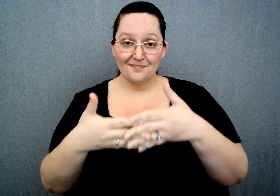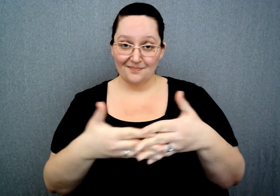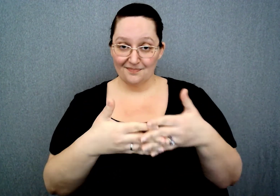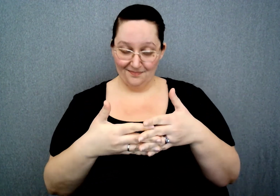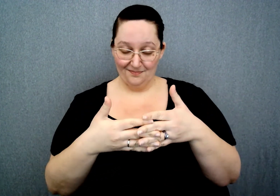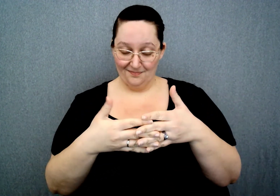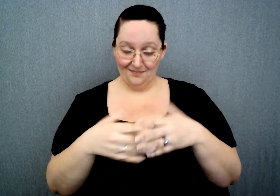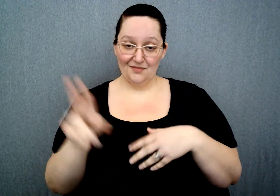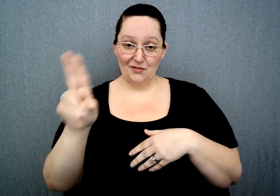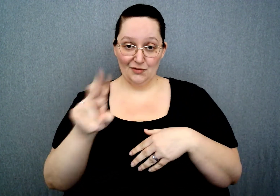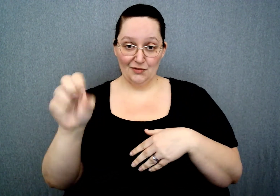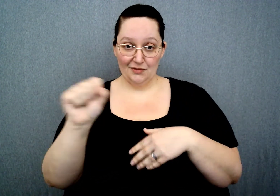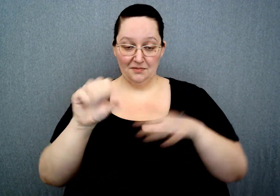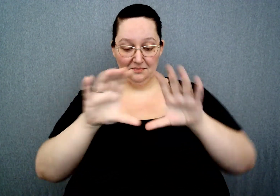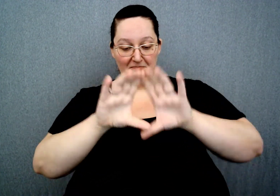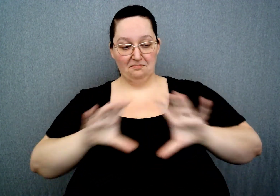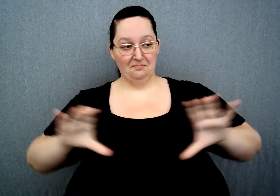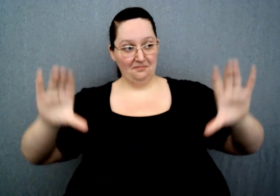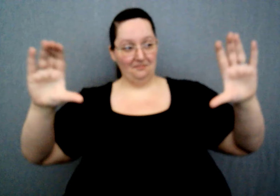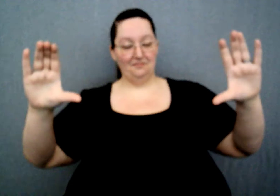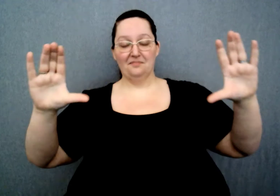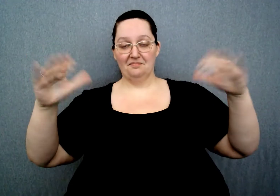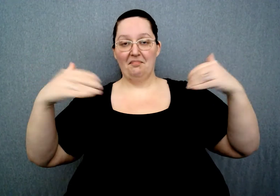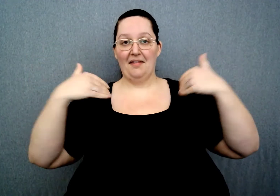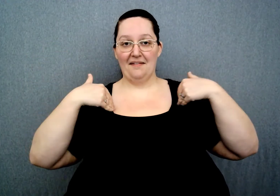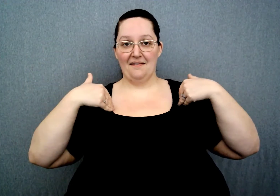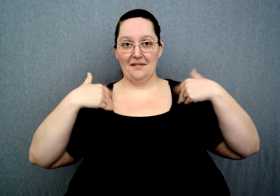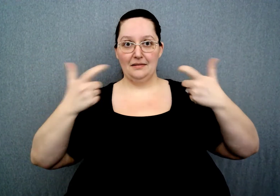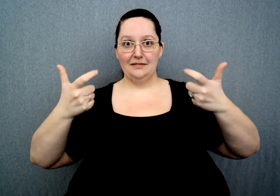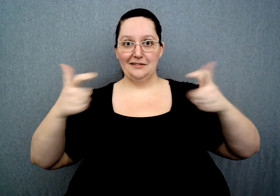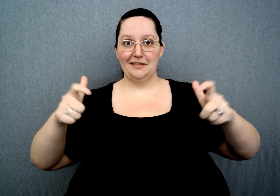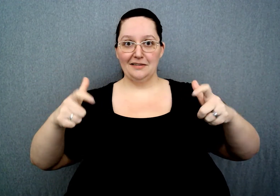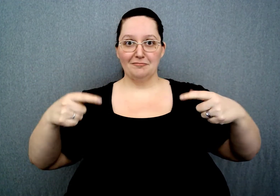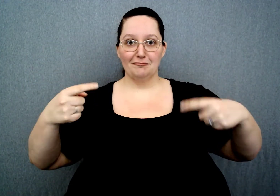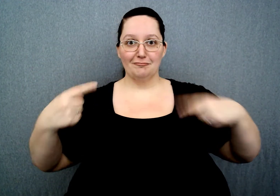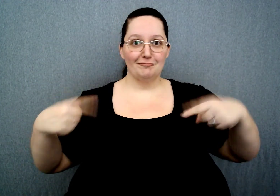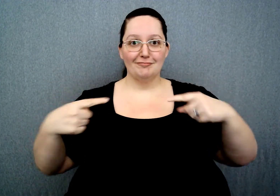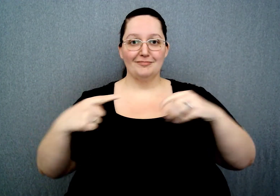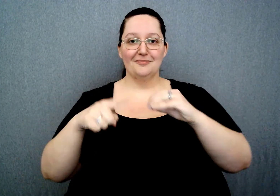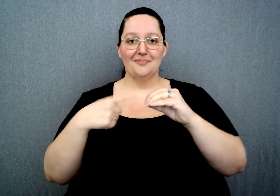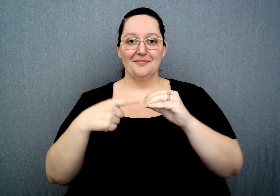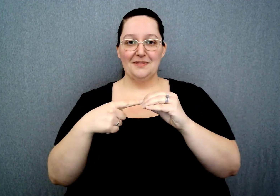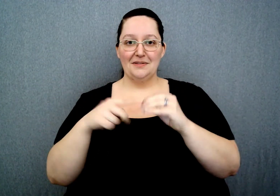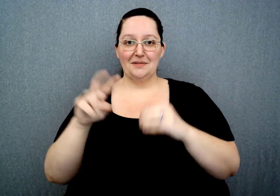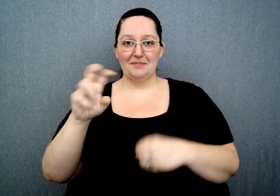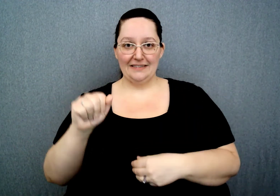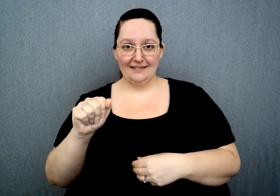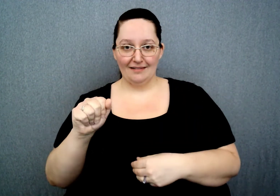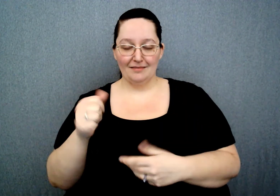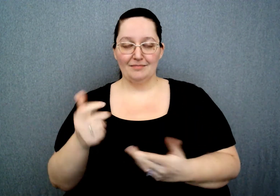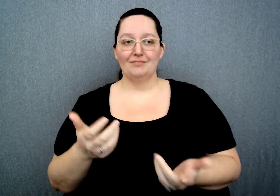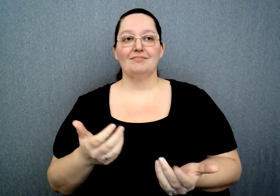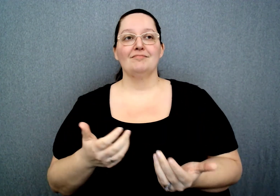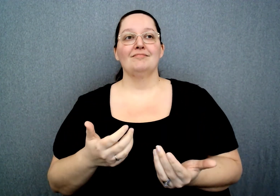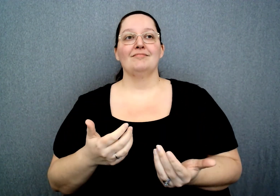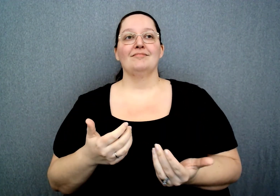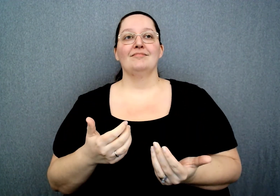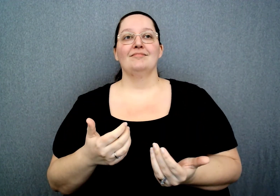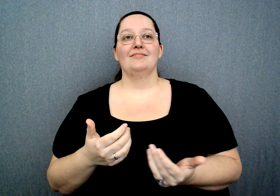You know that here in the United States, we have quite a diverse and varied opinion